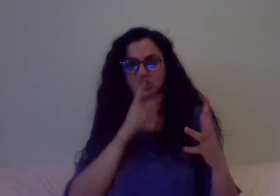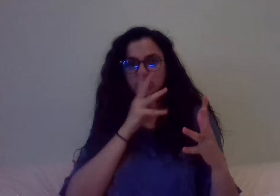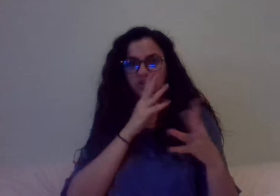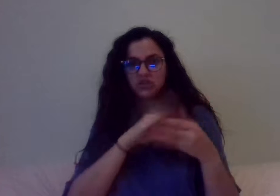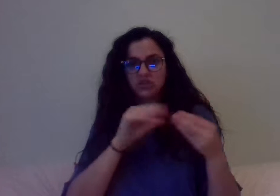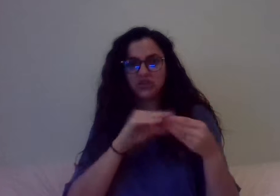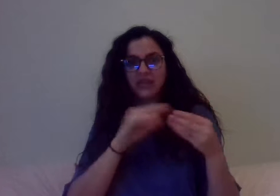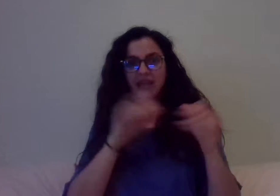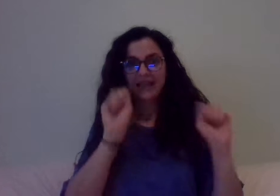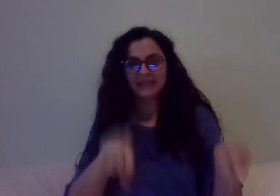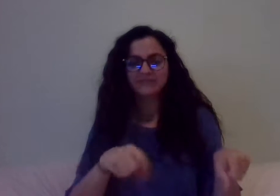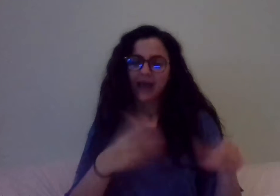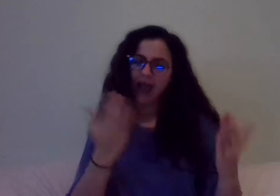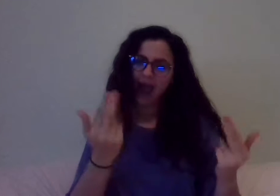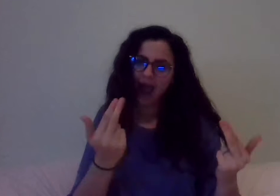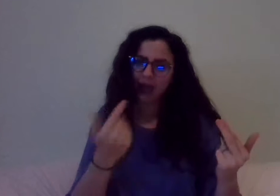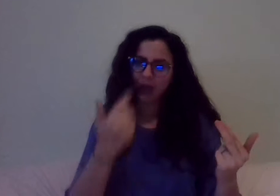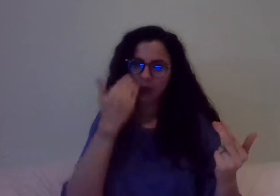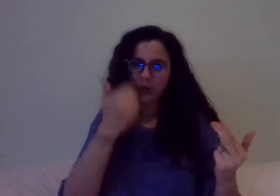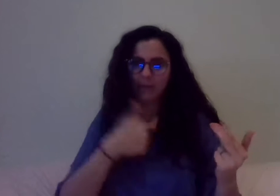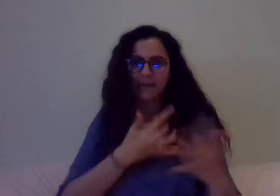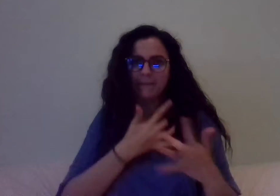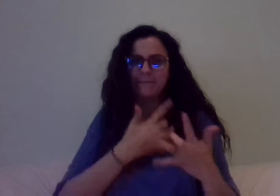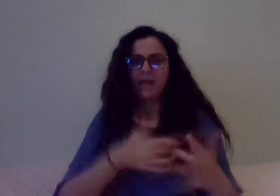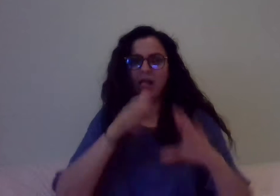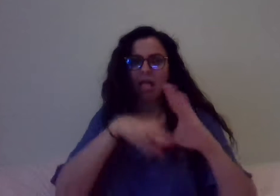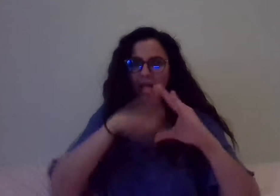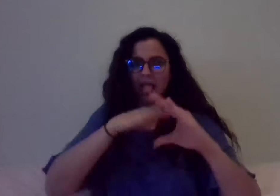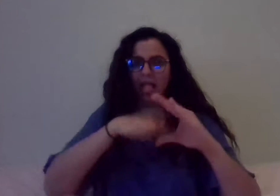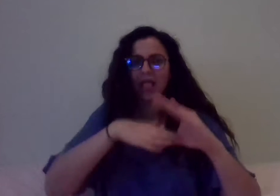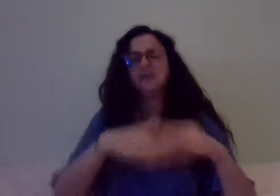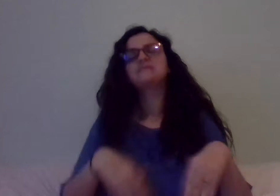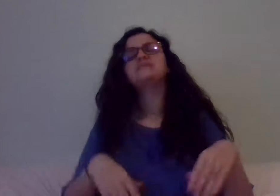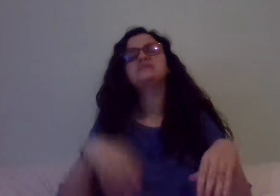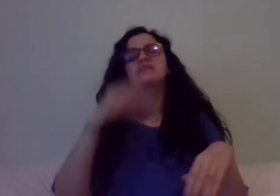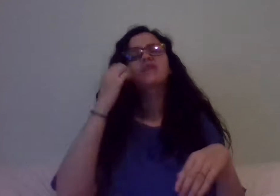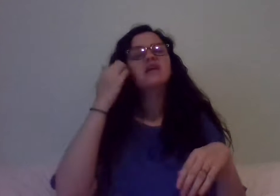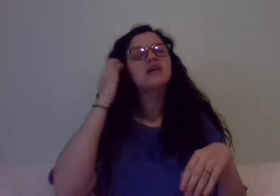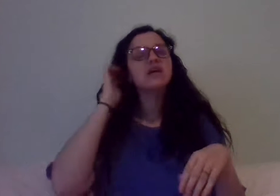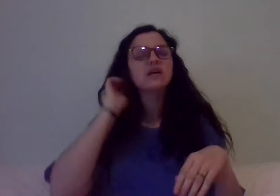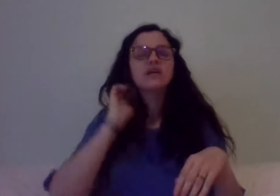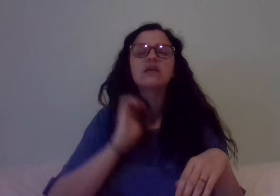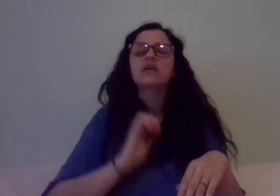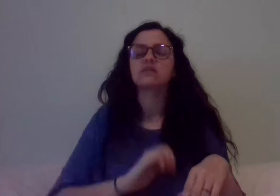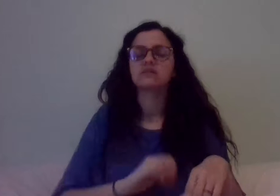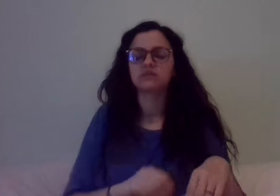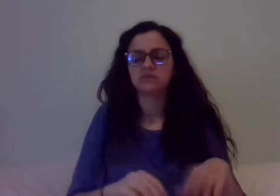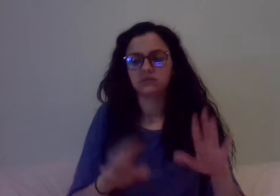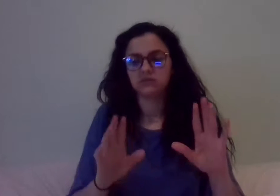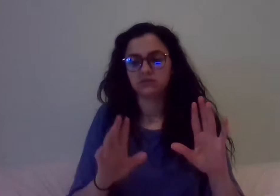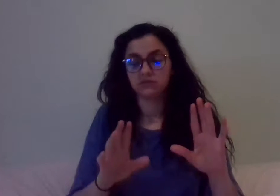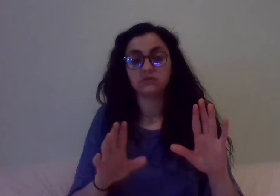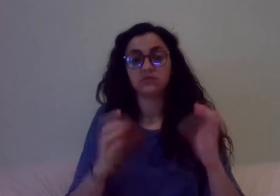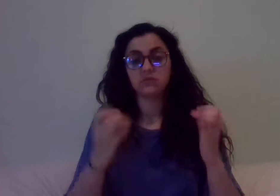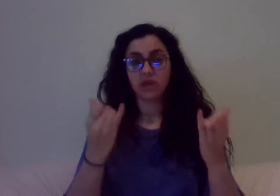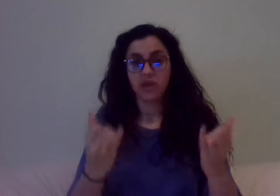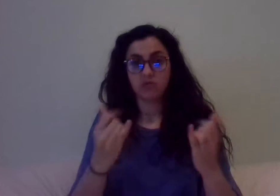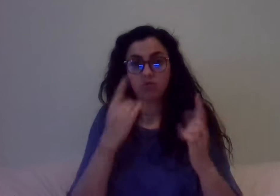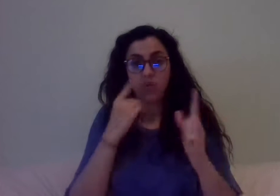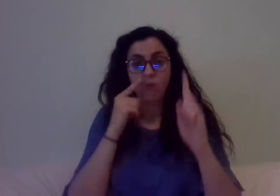But the theme here is to discuss the imagery of trains and railroads in